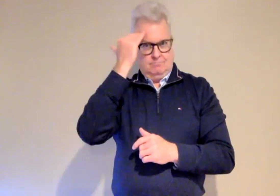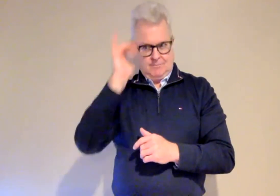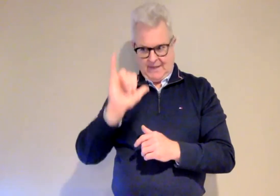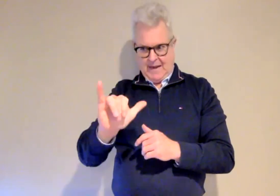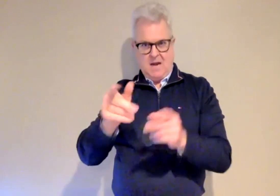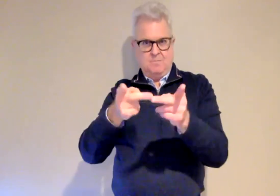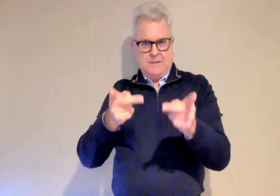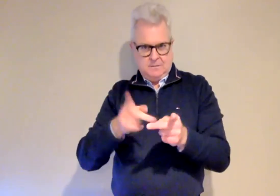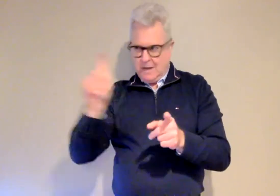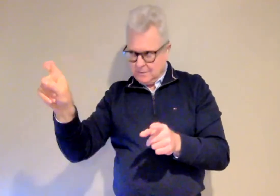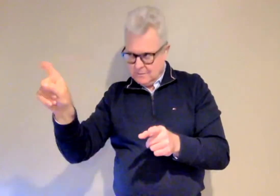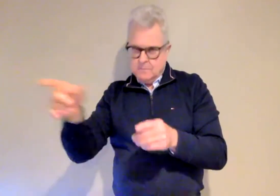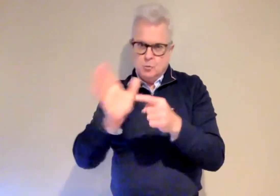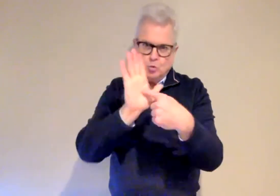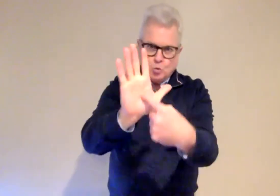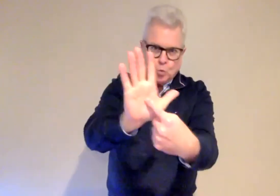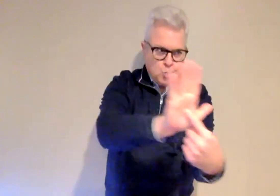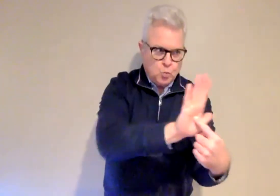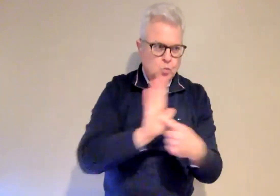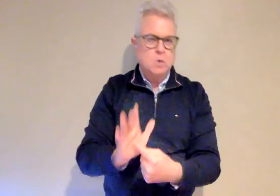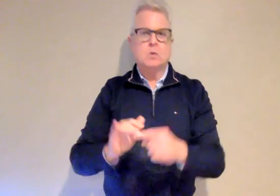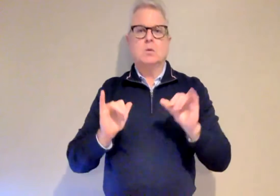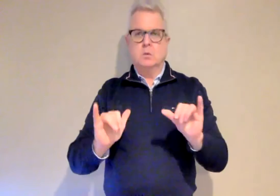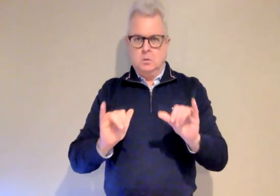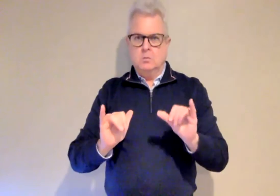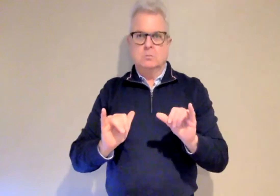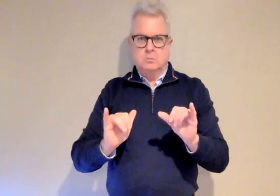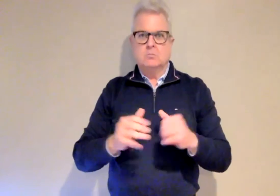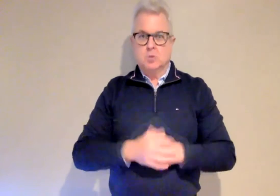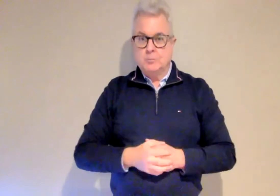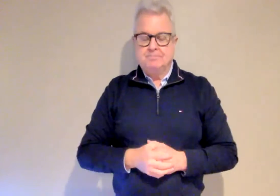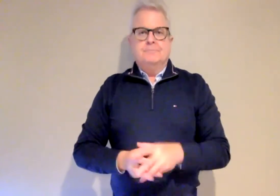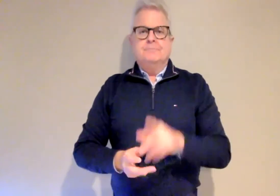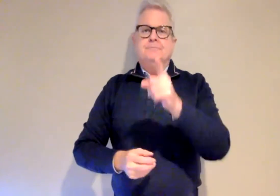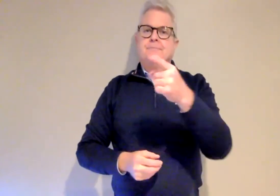If you're unaware of where these shutoff valves are, contact someone.